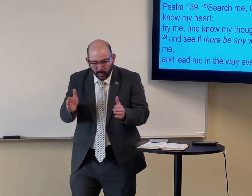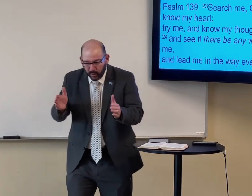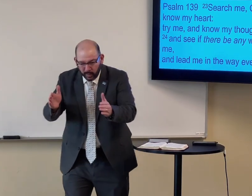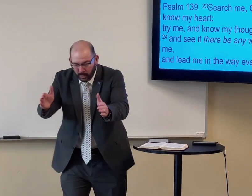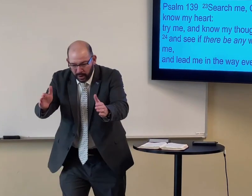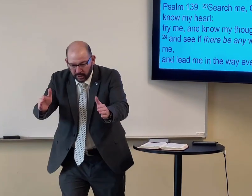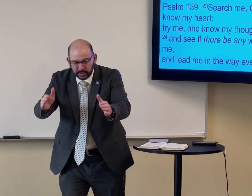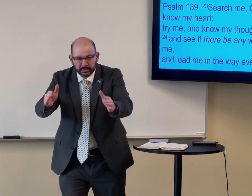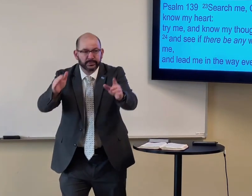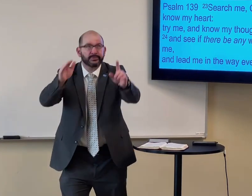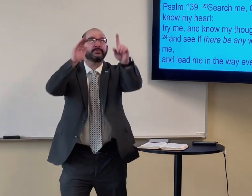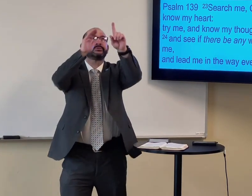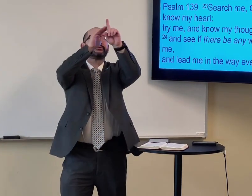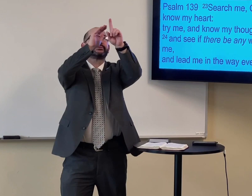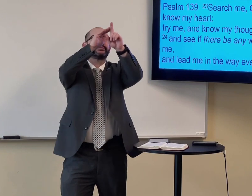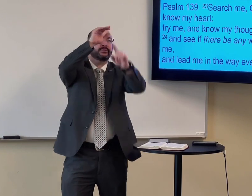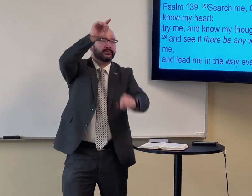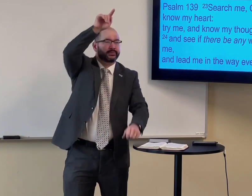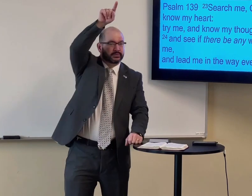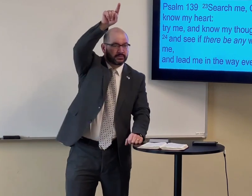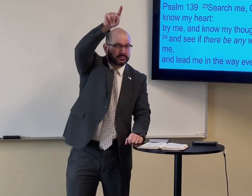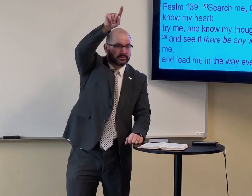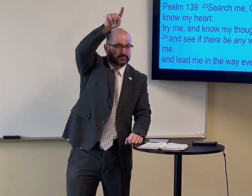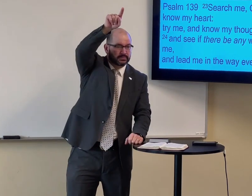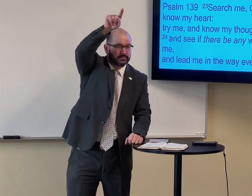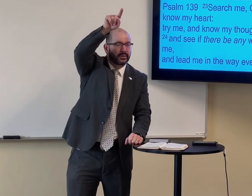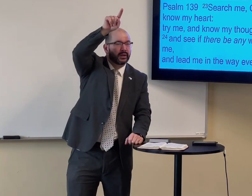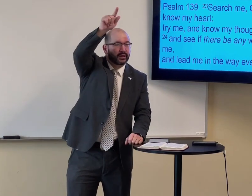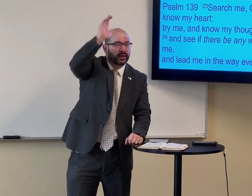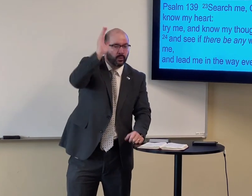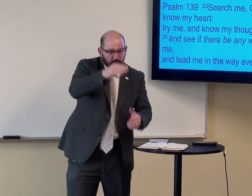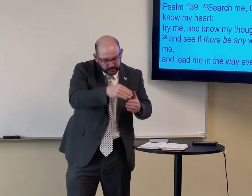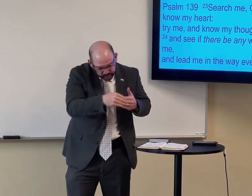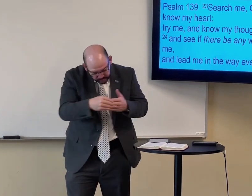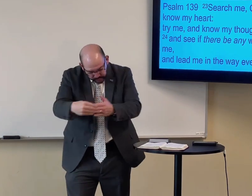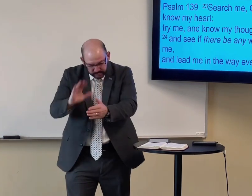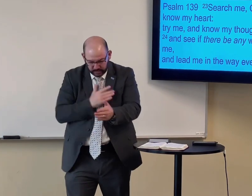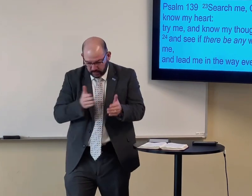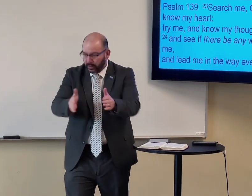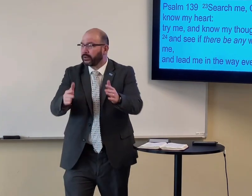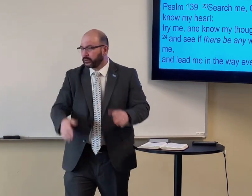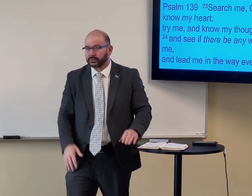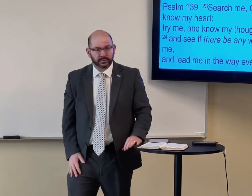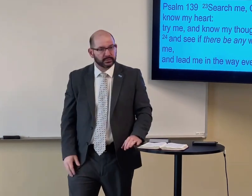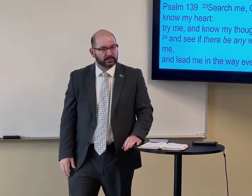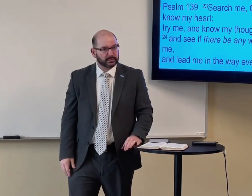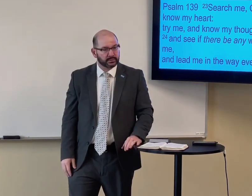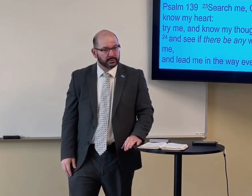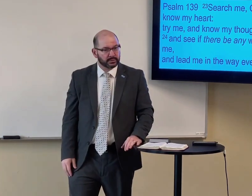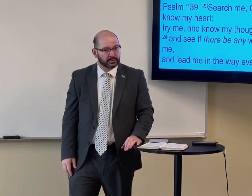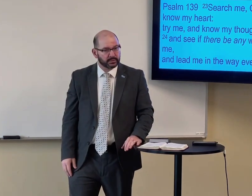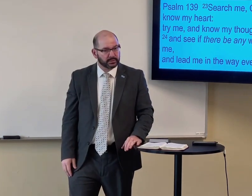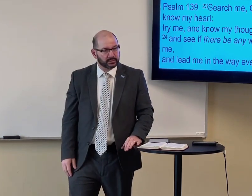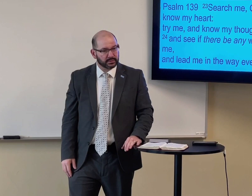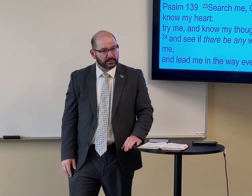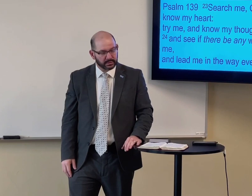In all our ways, we need to ask him for all the things. And he will lead us into the right